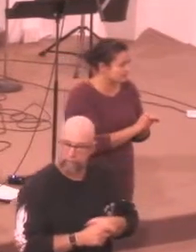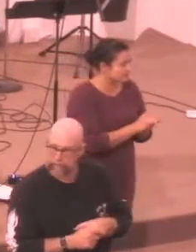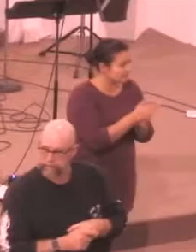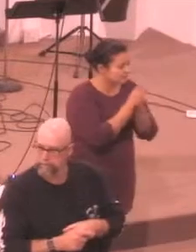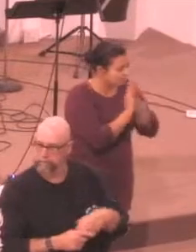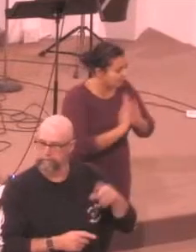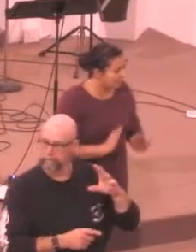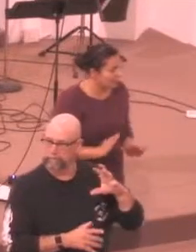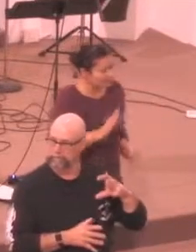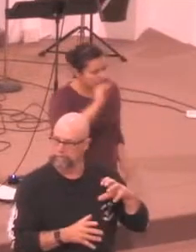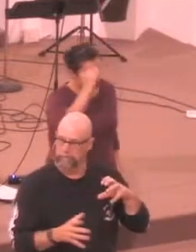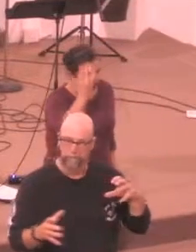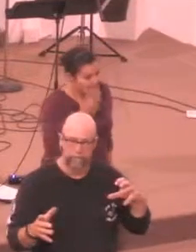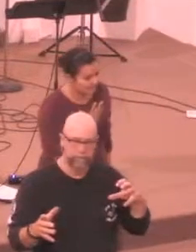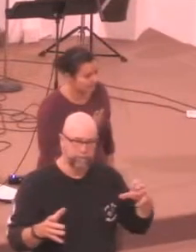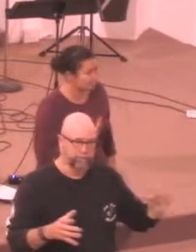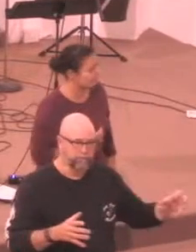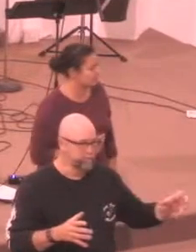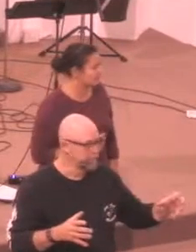Peace, grace.